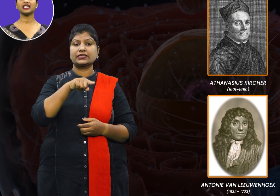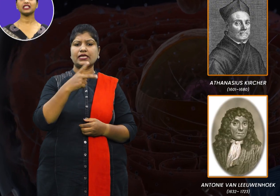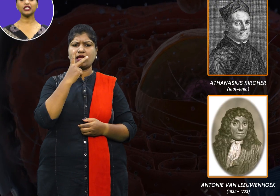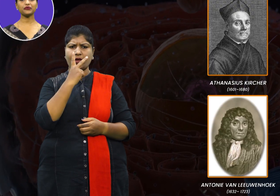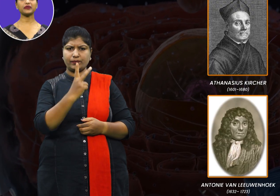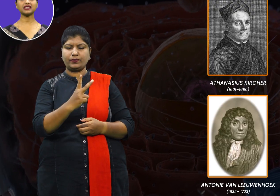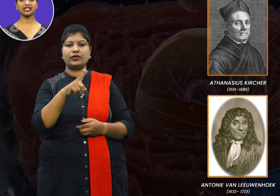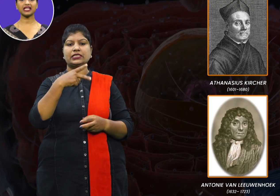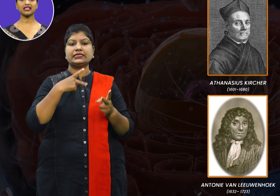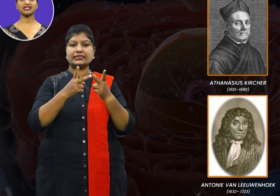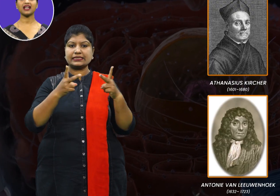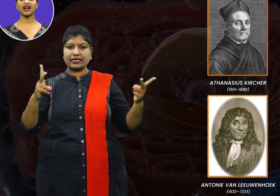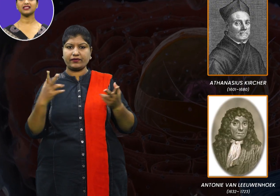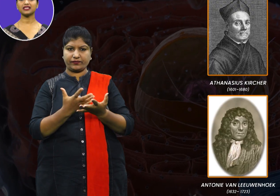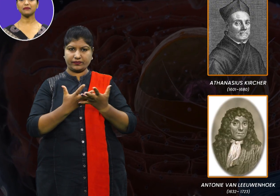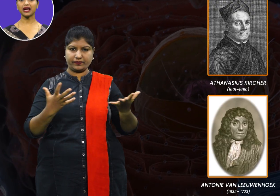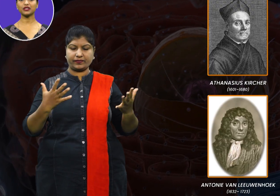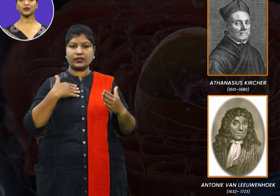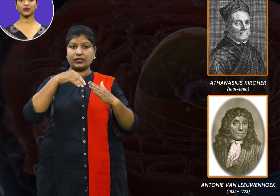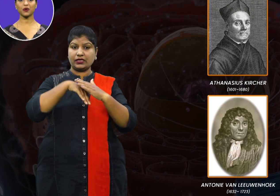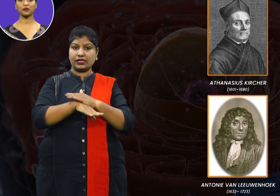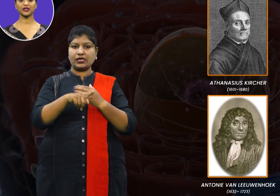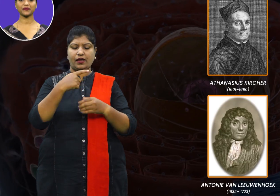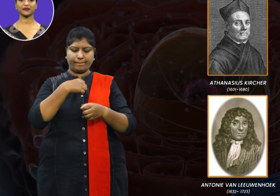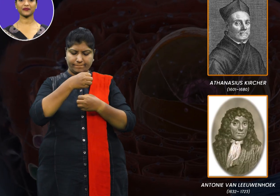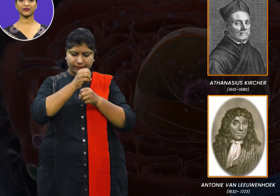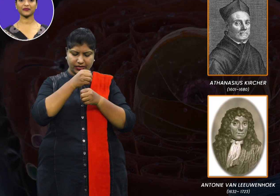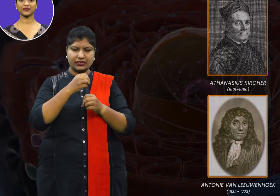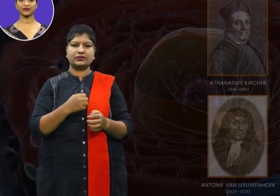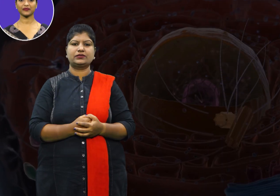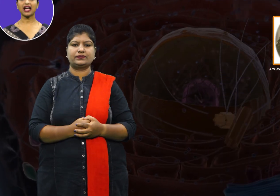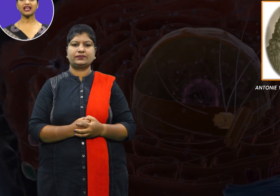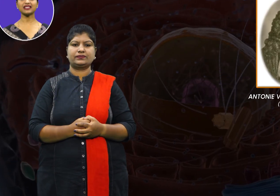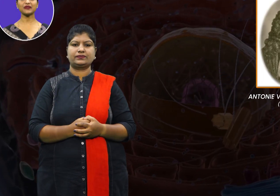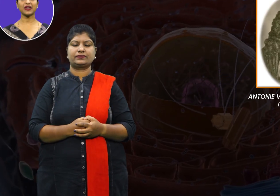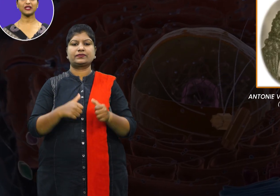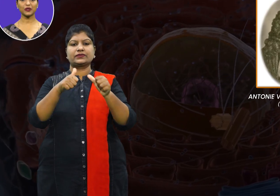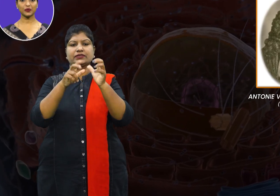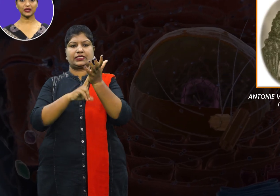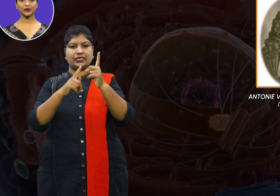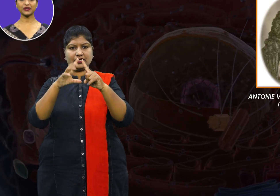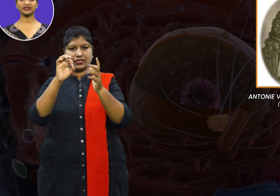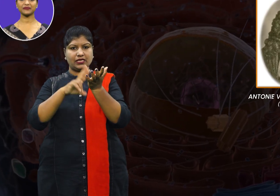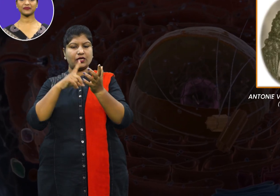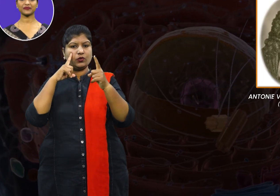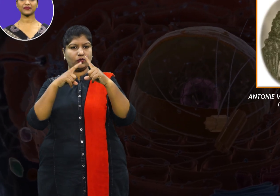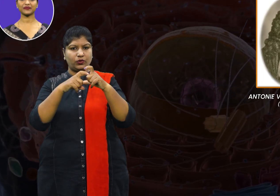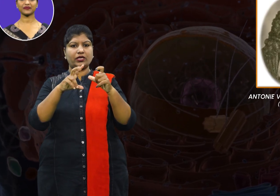observed different things under the microscope. Antony van